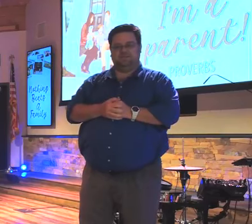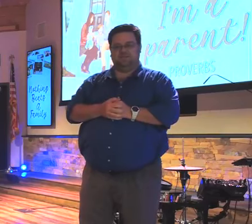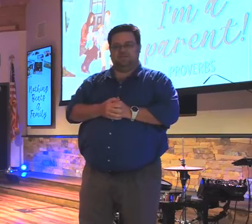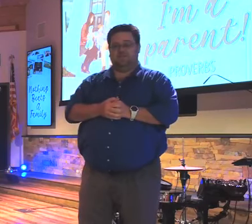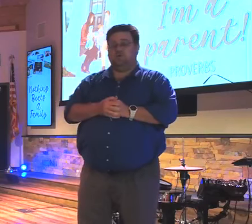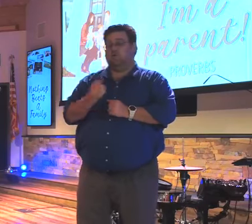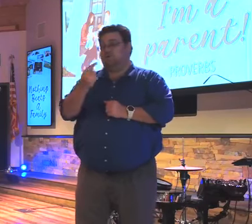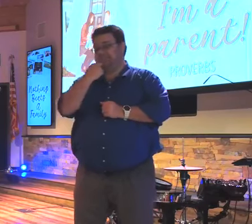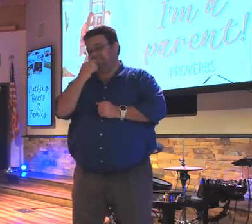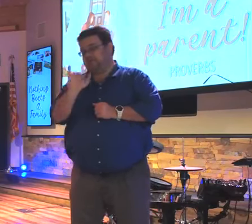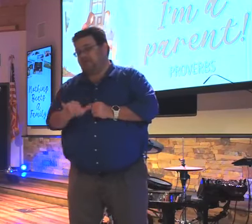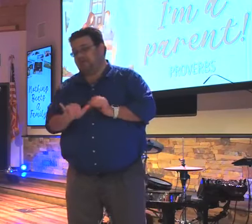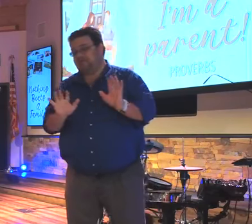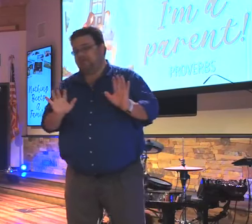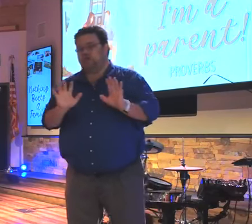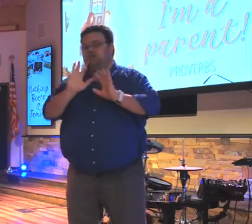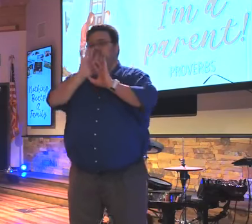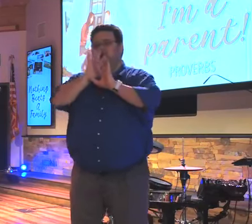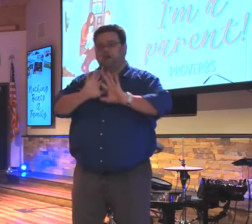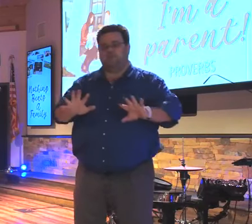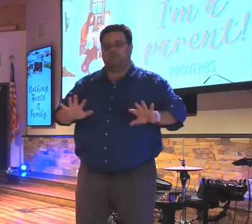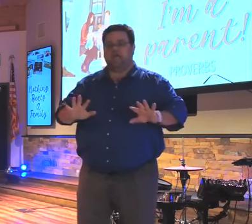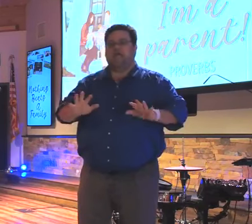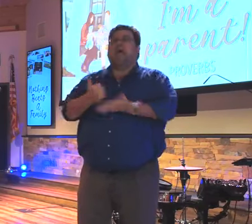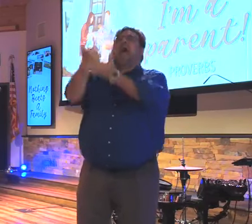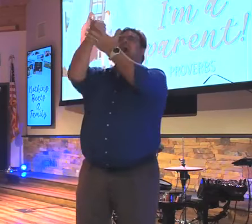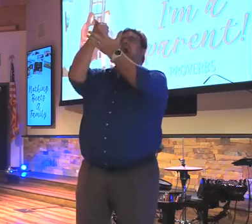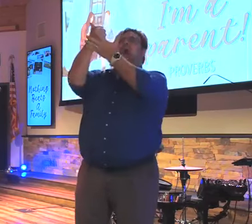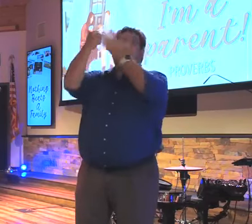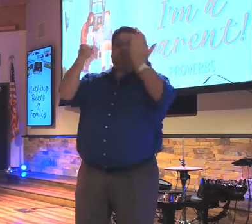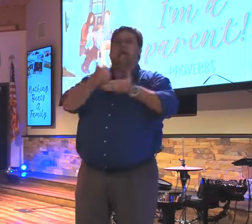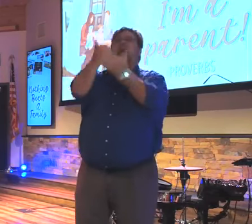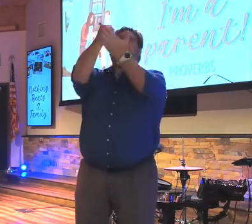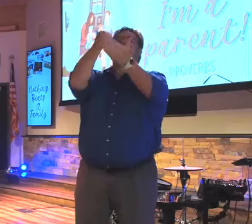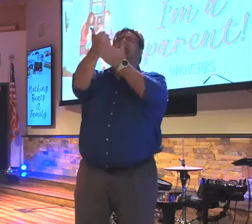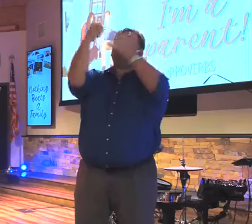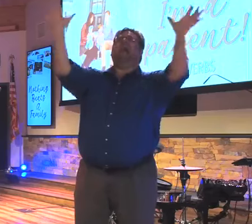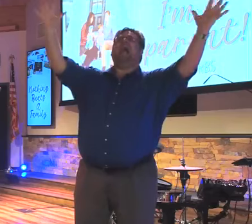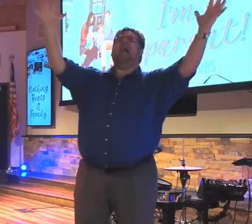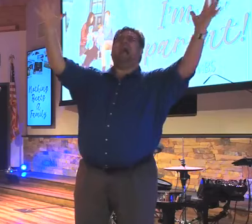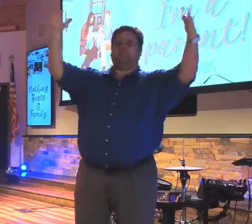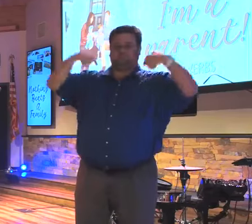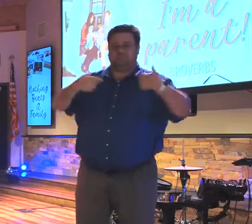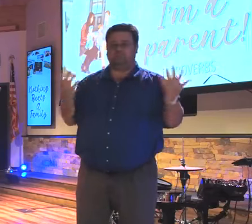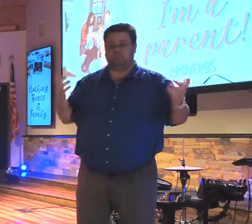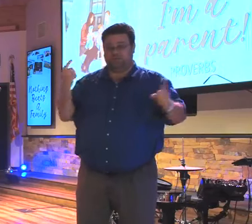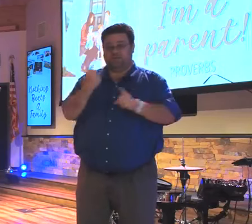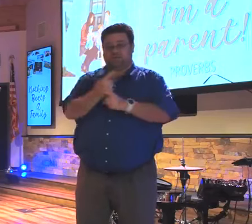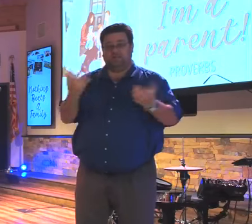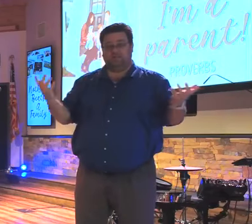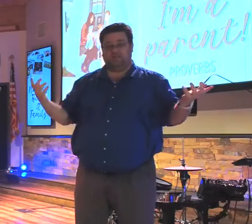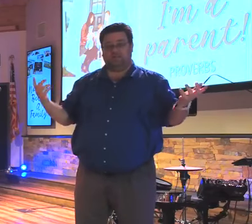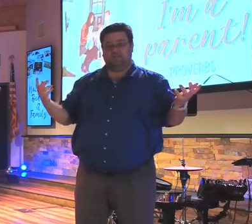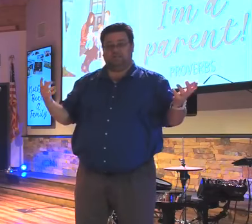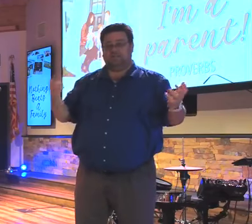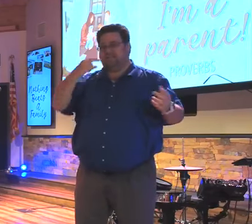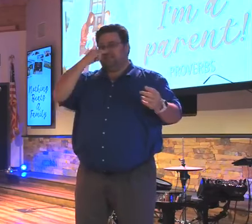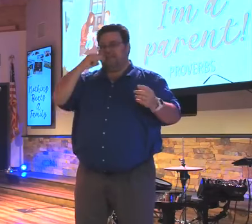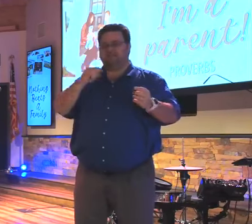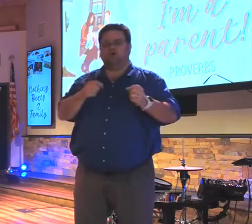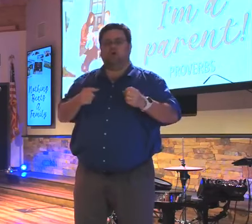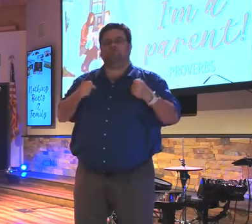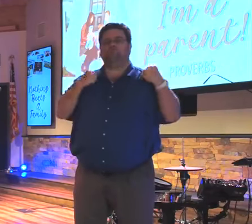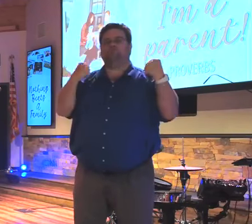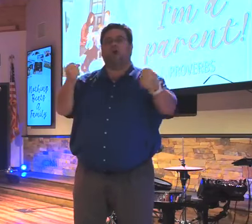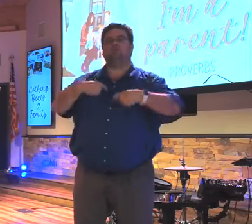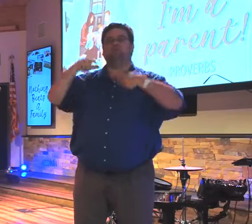Only we didn't say that calmly. We said, help! Somebody help me! Right? These kids are driving me crazy. Help